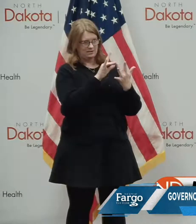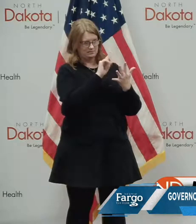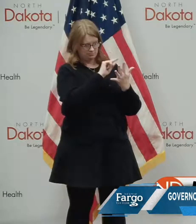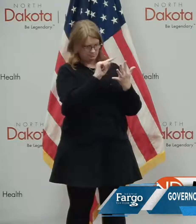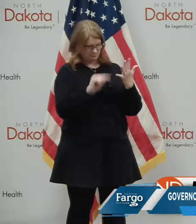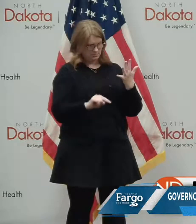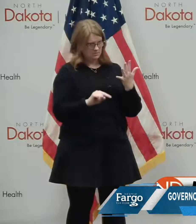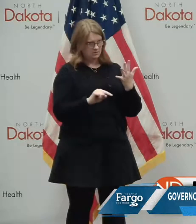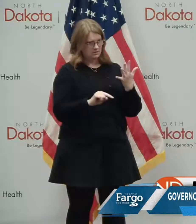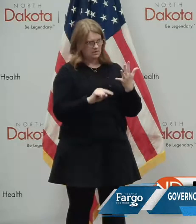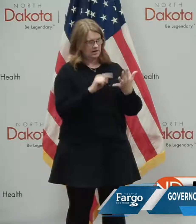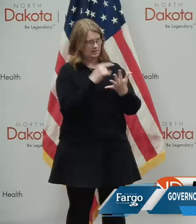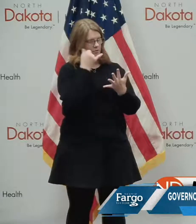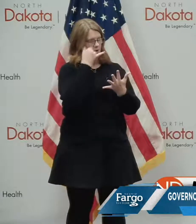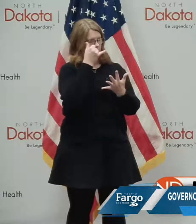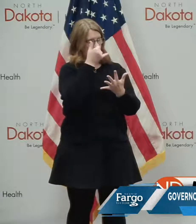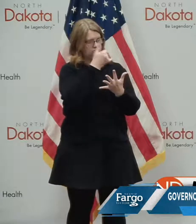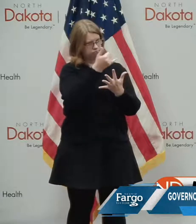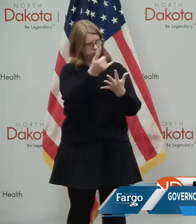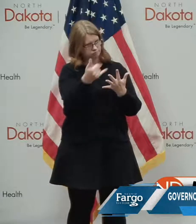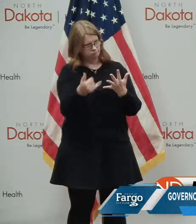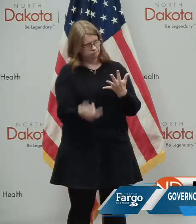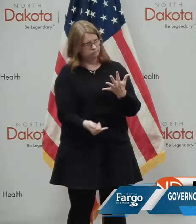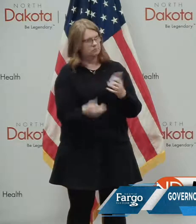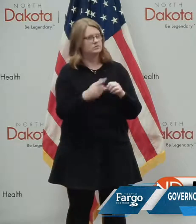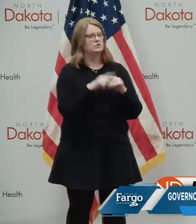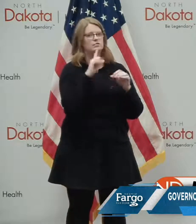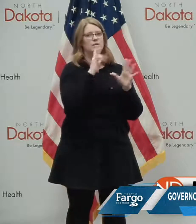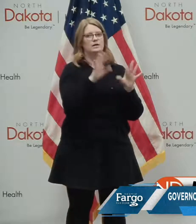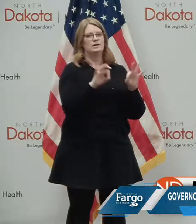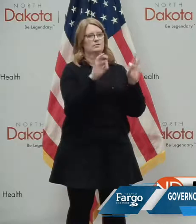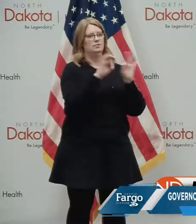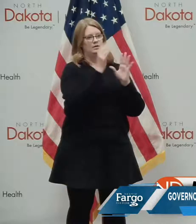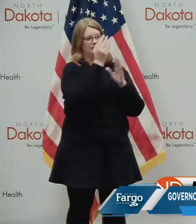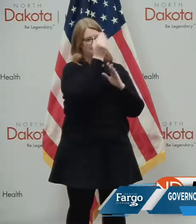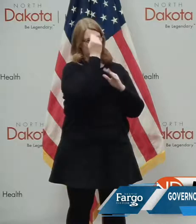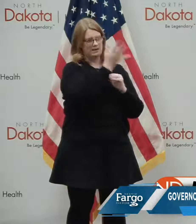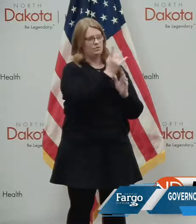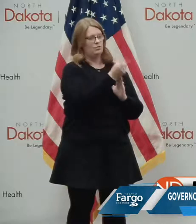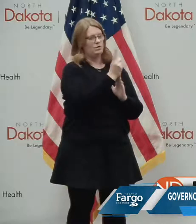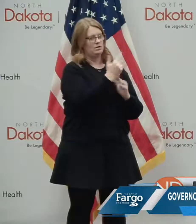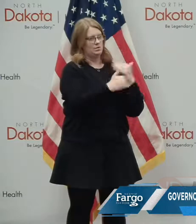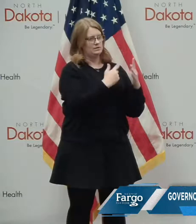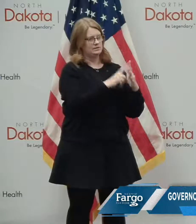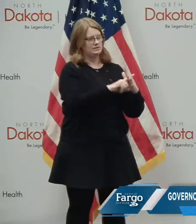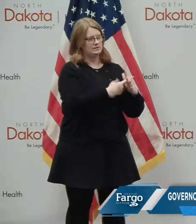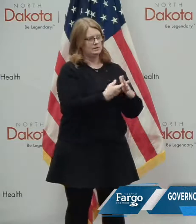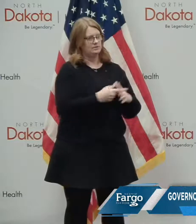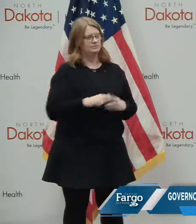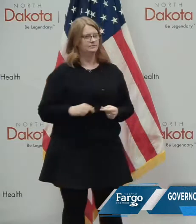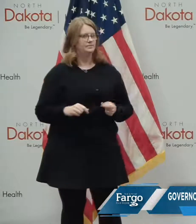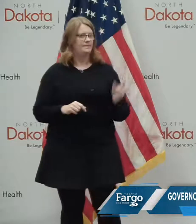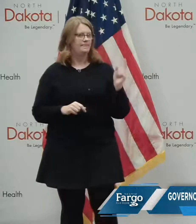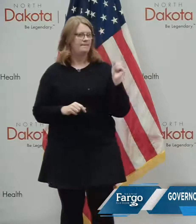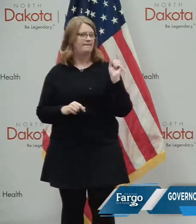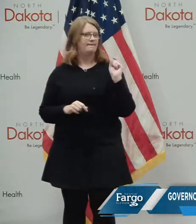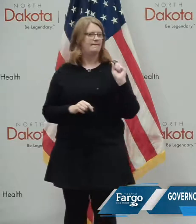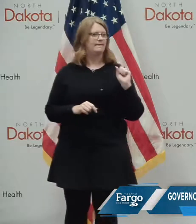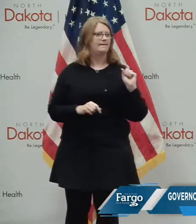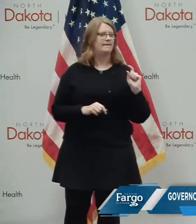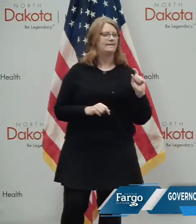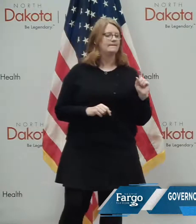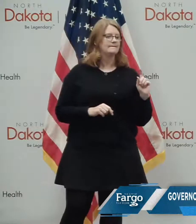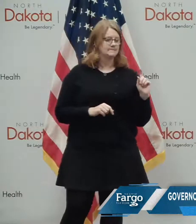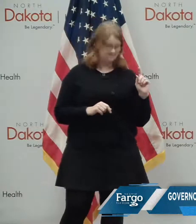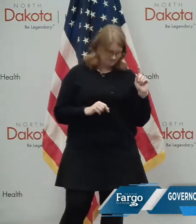and then we notify their close contacts. So it's critical to notify them right away so that process can start. And in terms